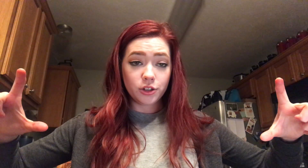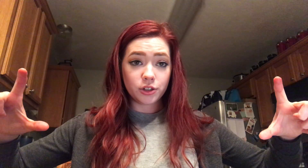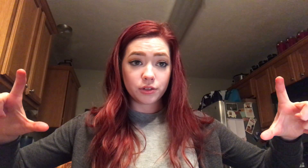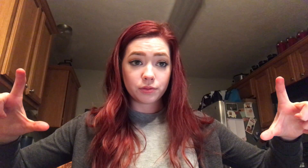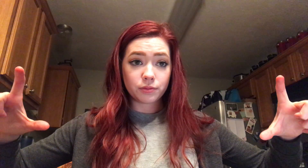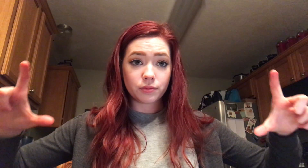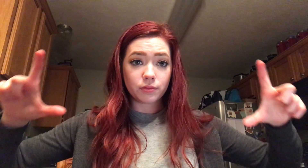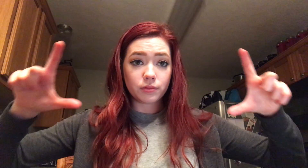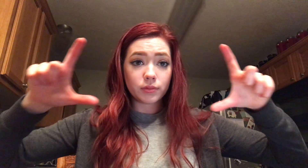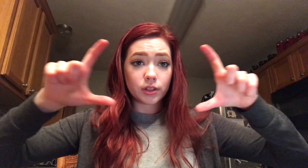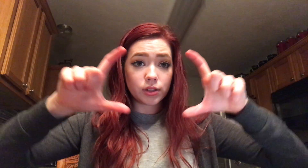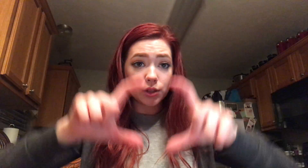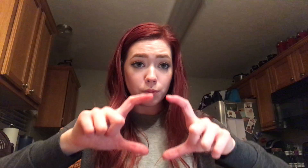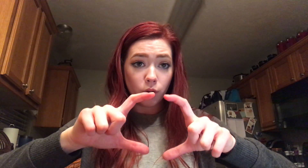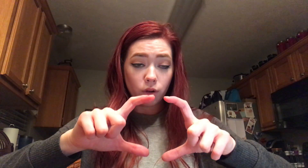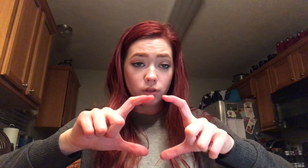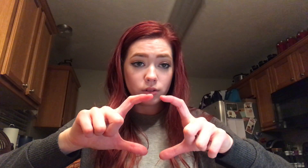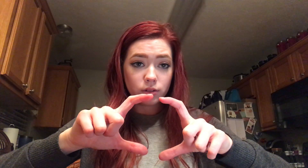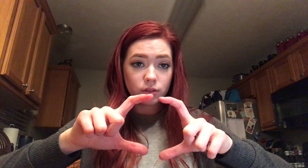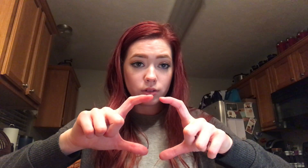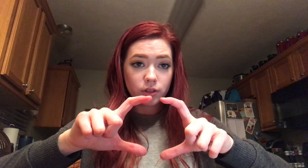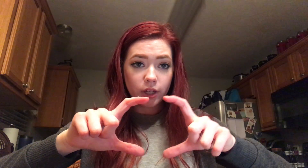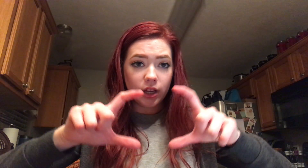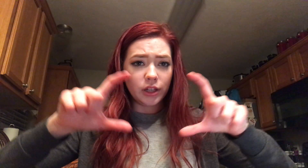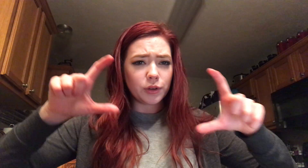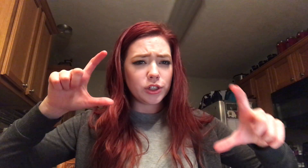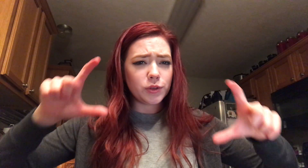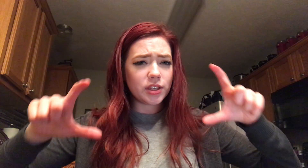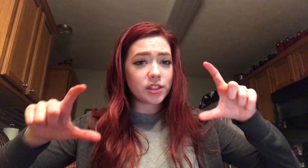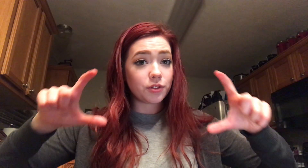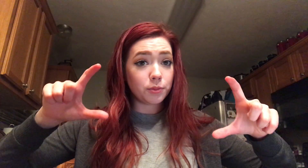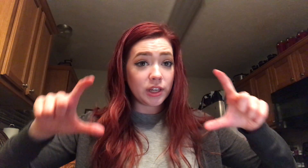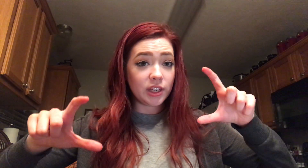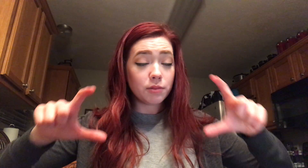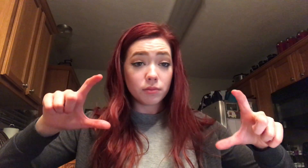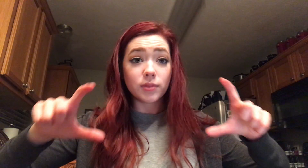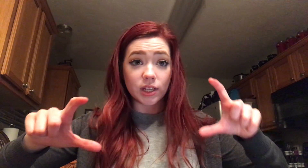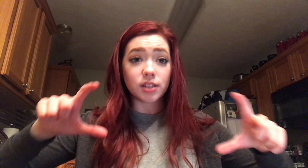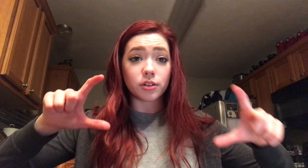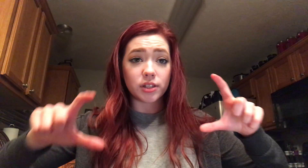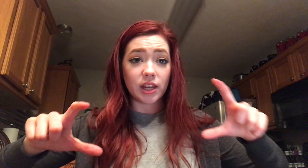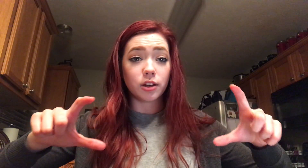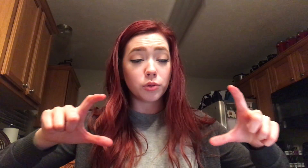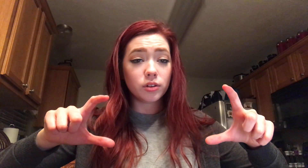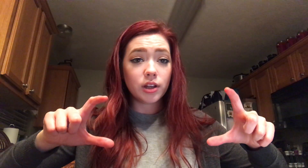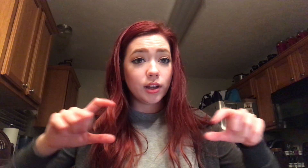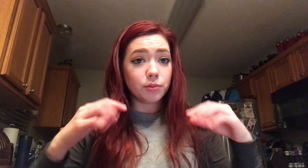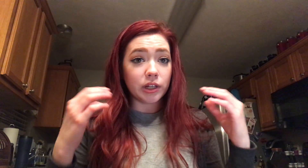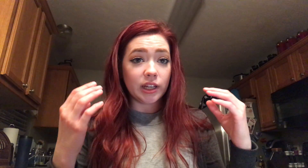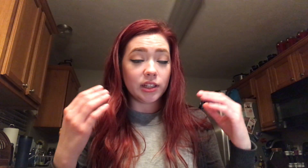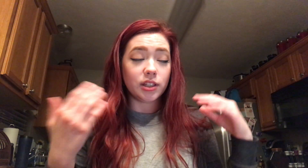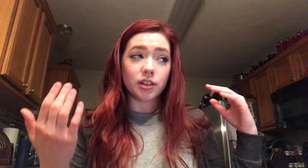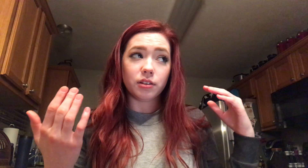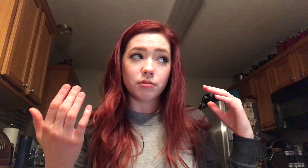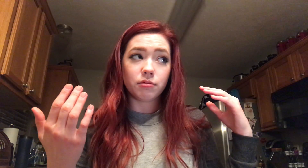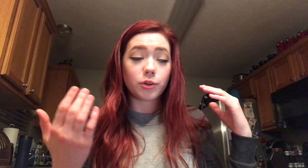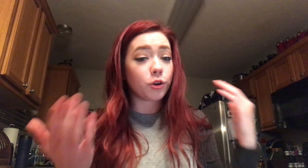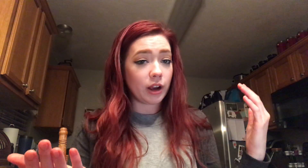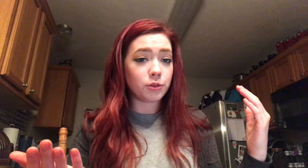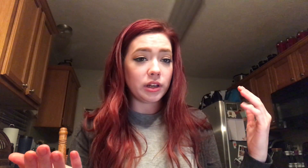Large, small. You could do this for medium. That's understandable, but the correct way to